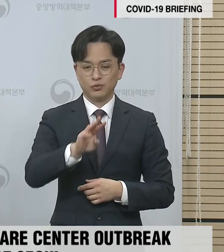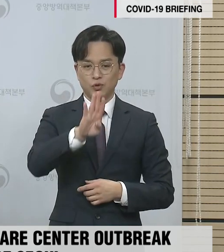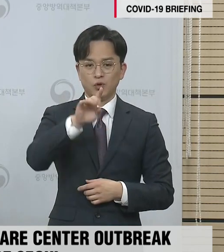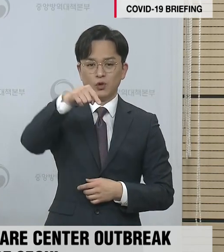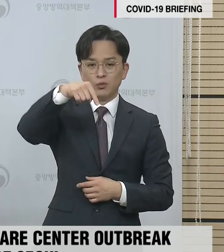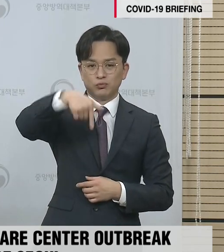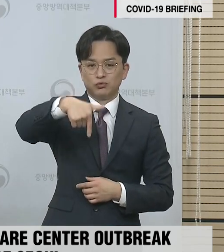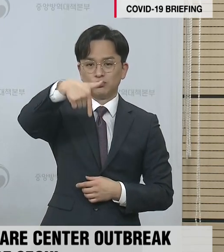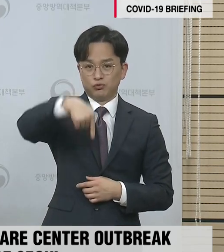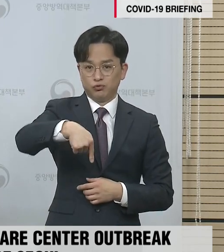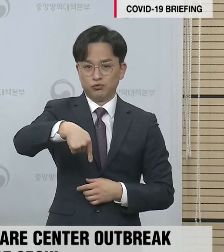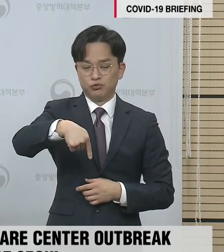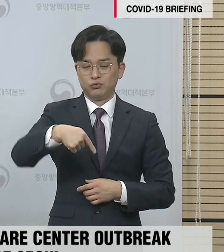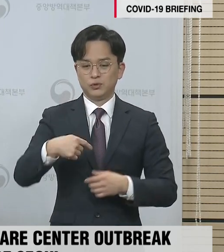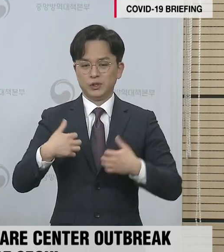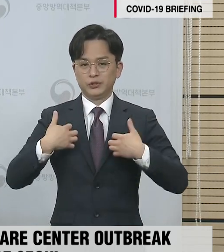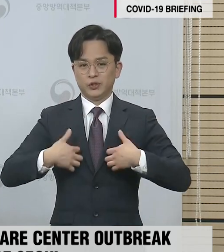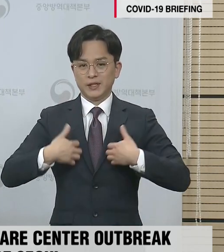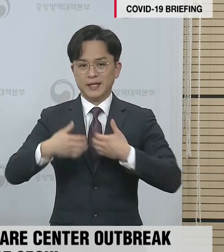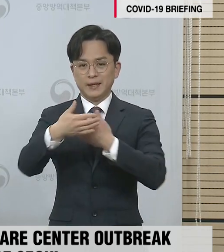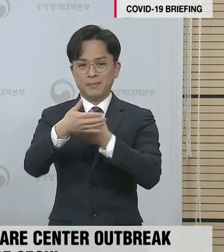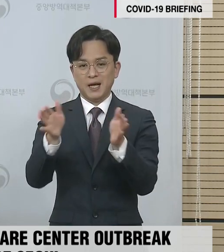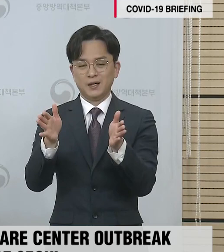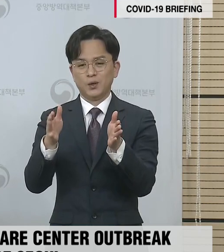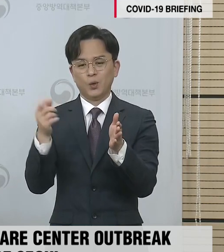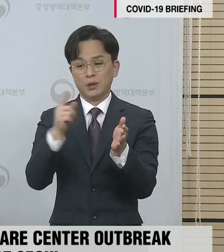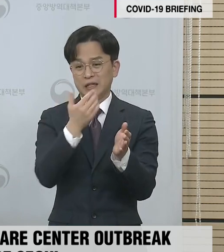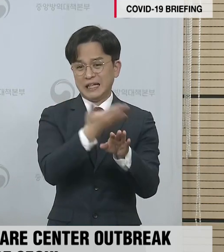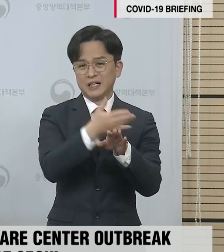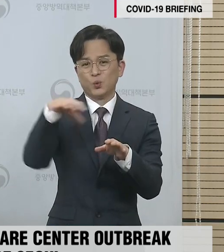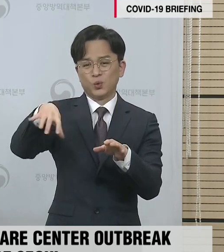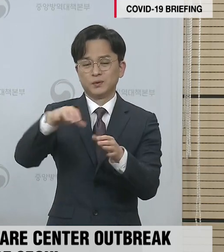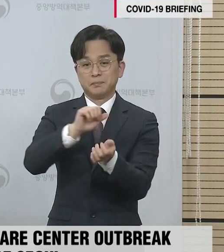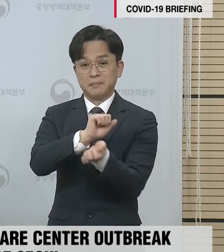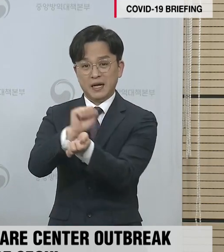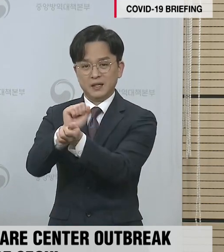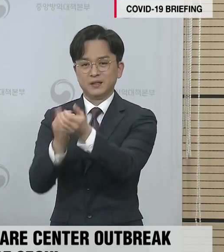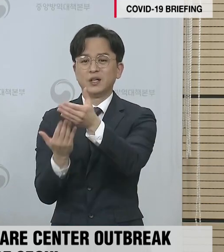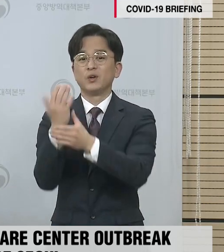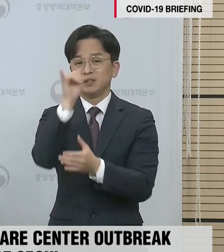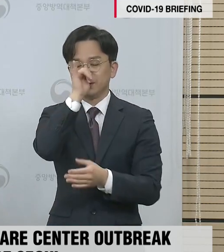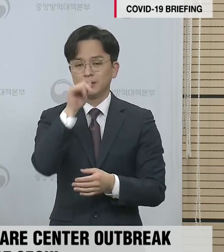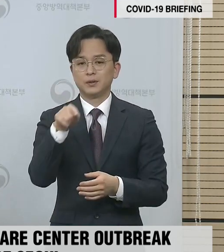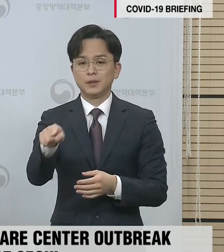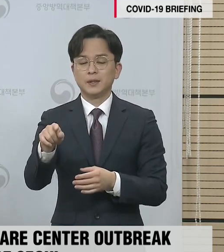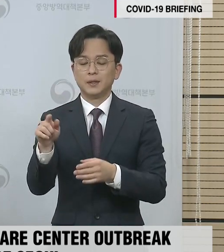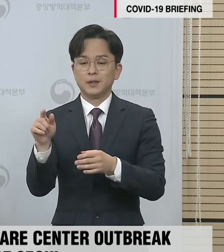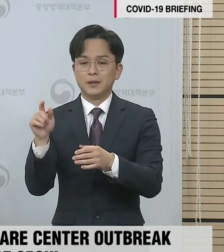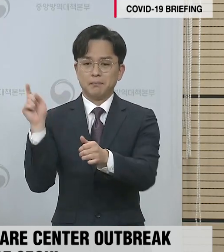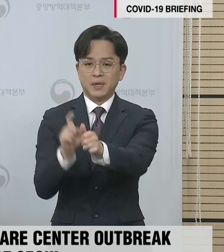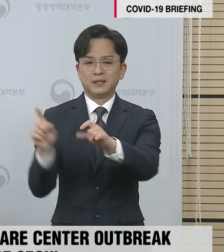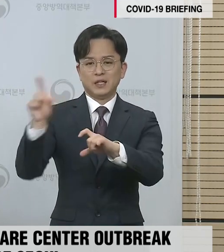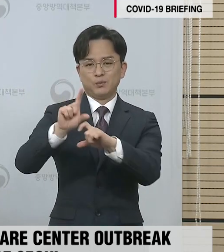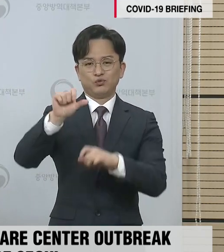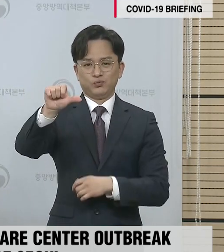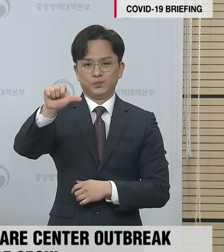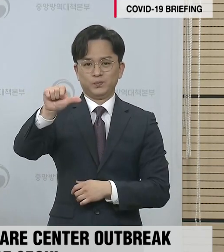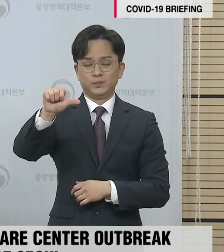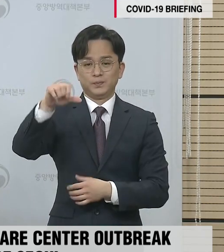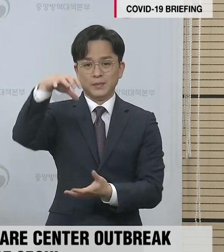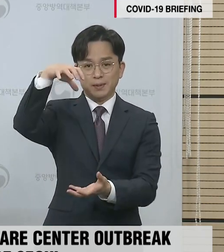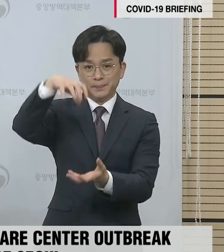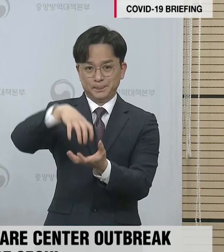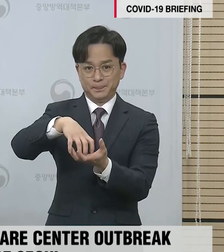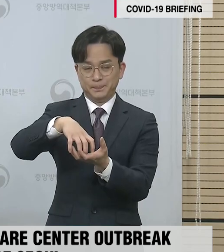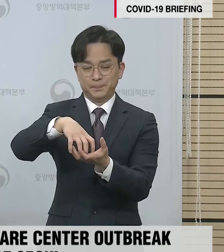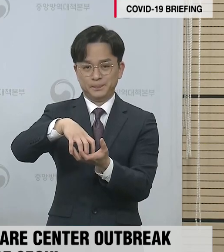Moreover, in Gwangju's Bukgu District, in relation to the second adult game room, we also identified 5 additional cases,